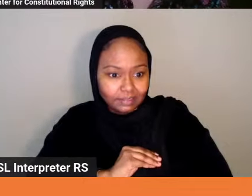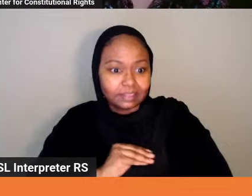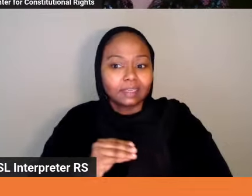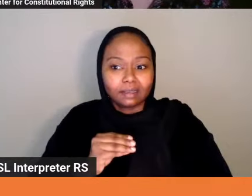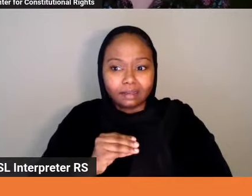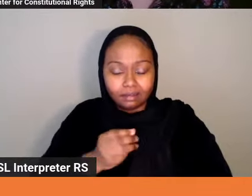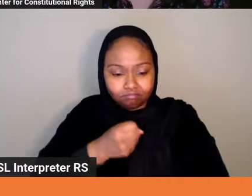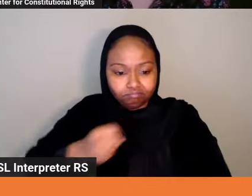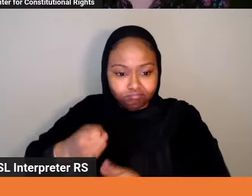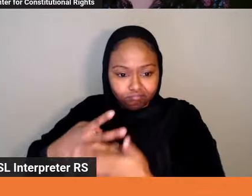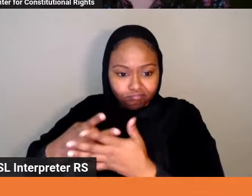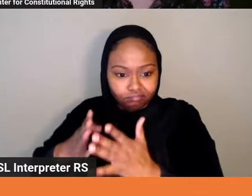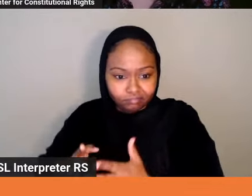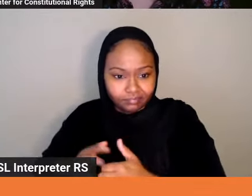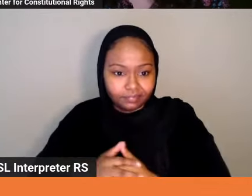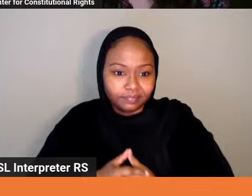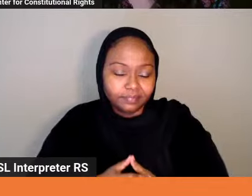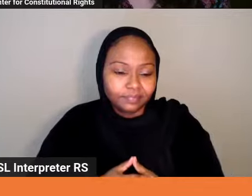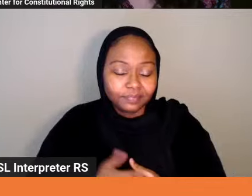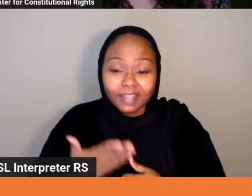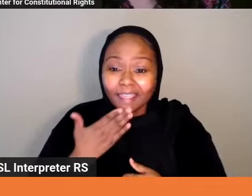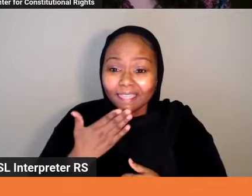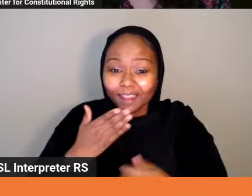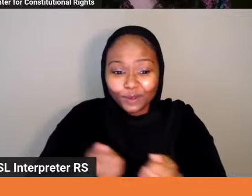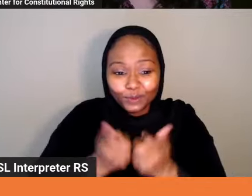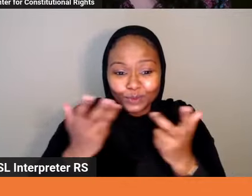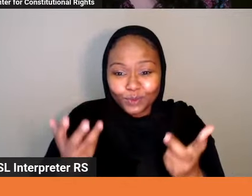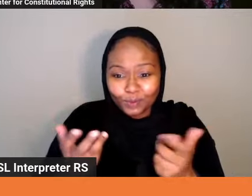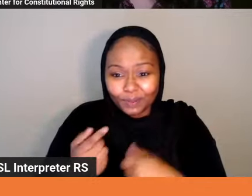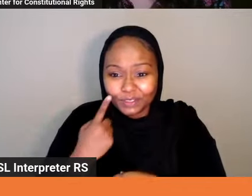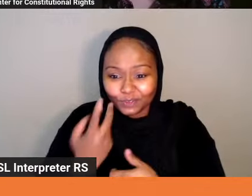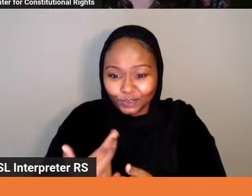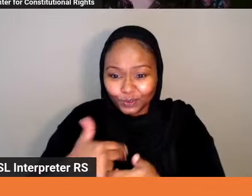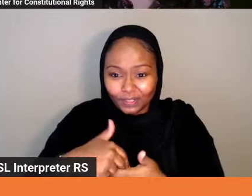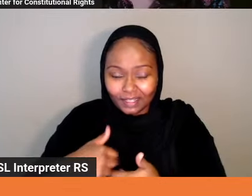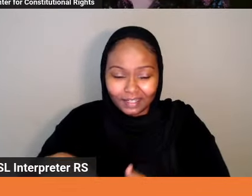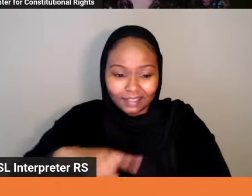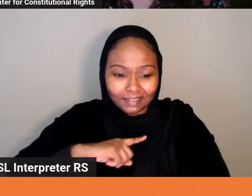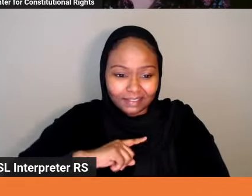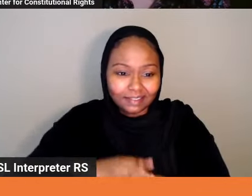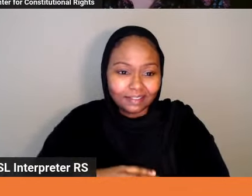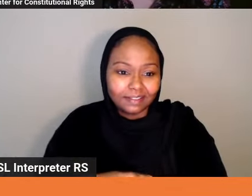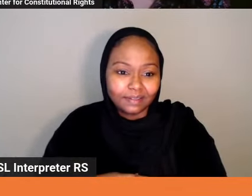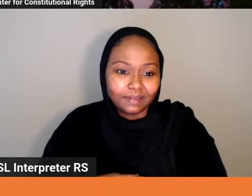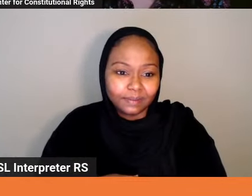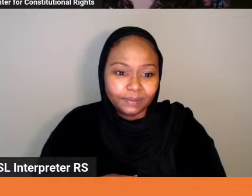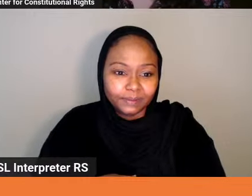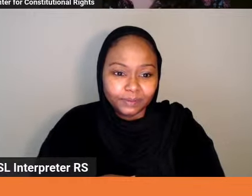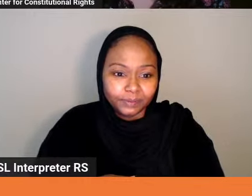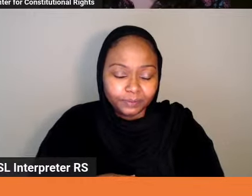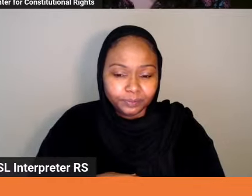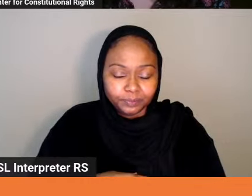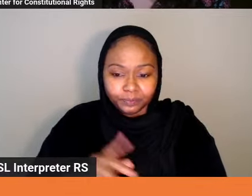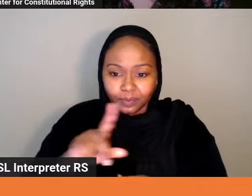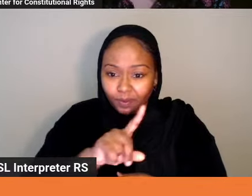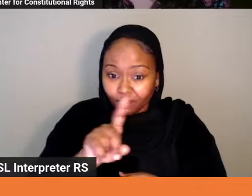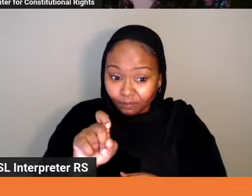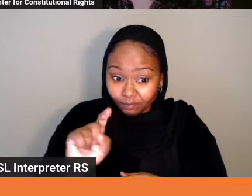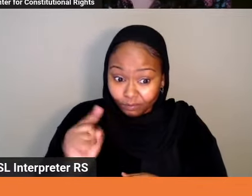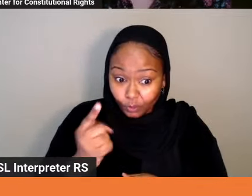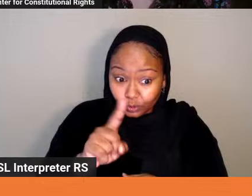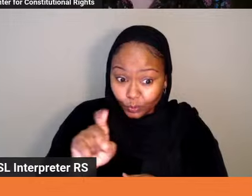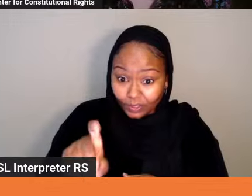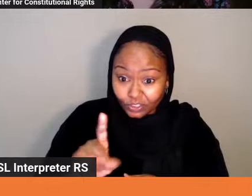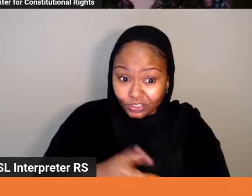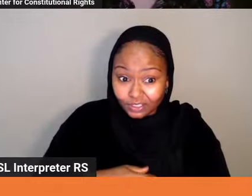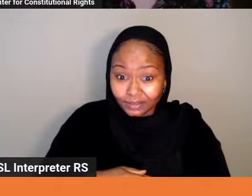detainees. So thank you very much, everybody, for joining us. I think I'm going to ask the first question,